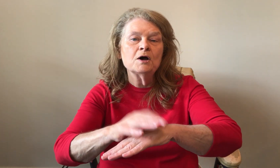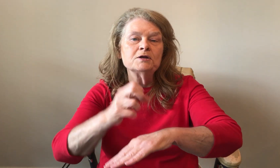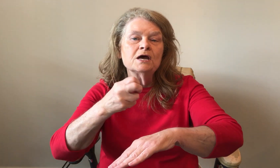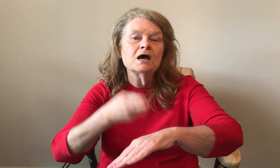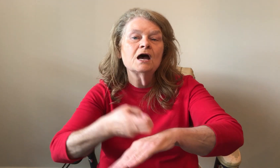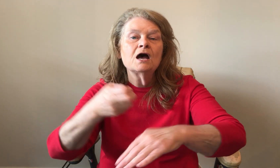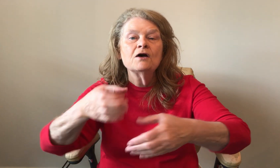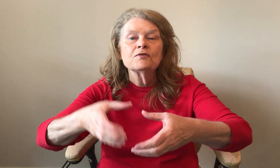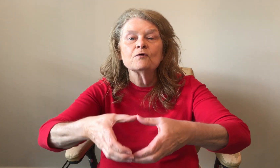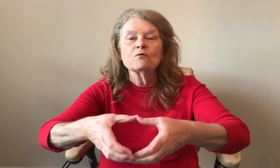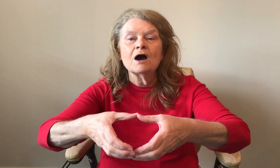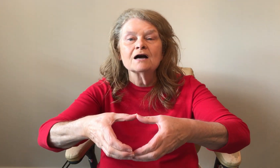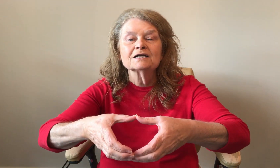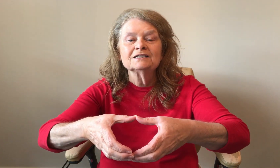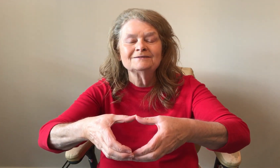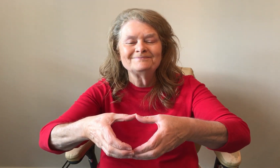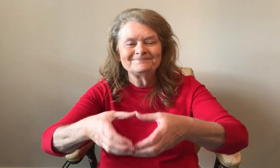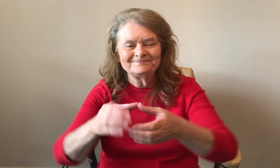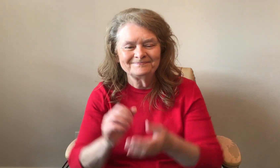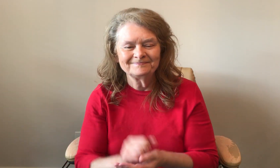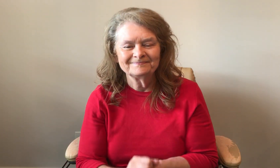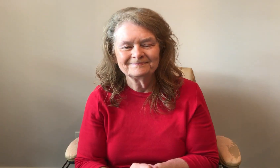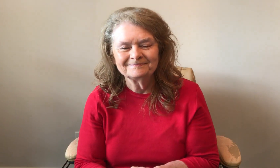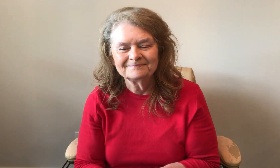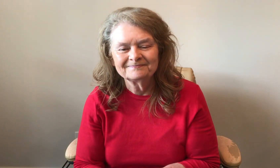on the rock.